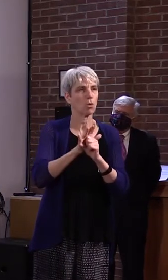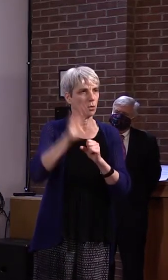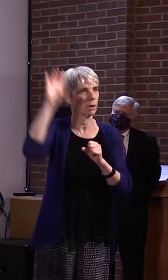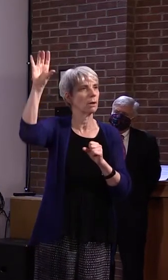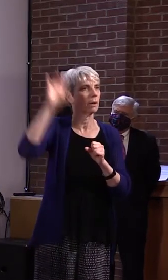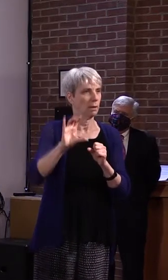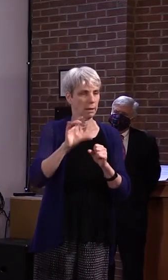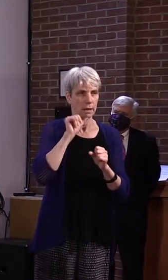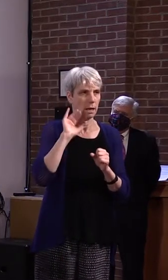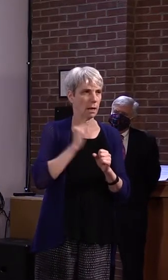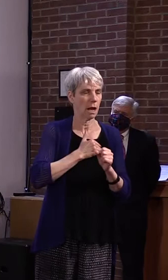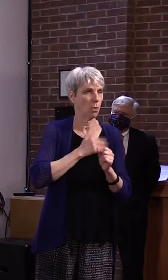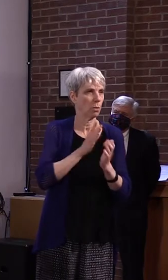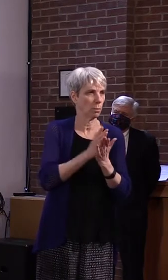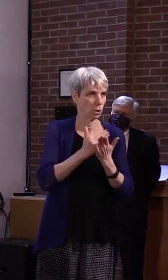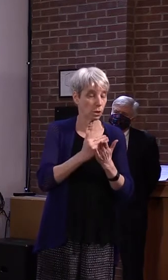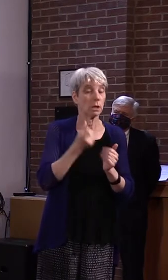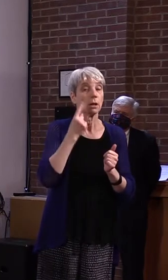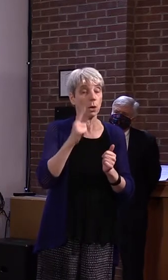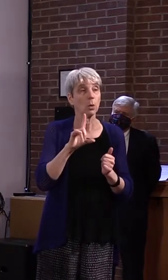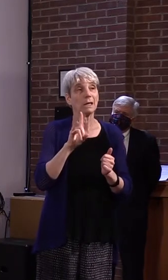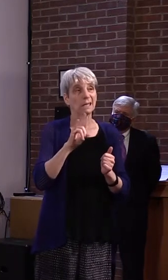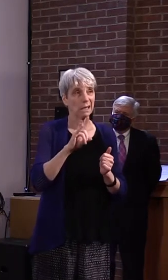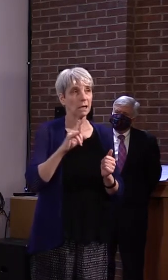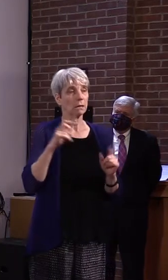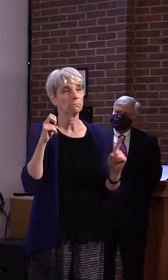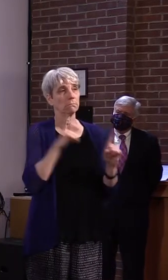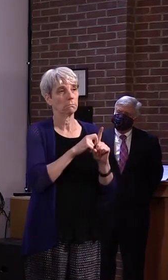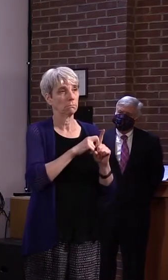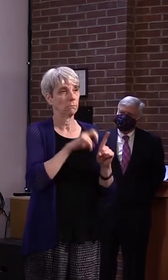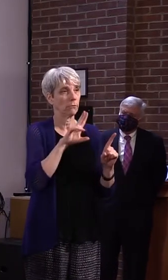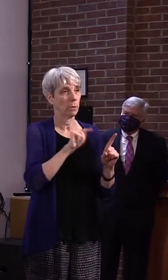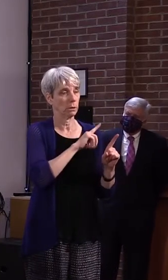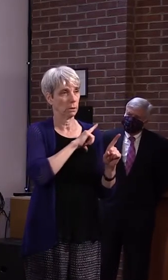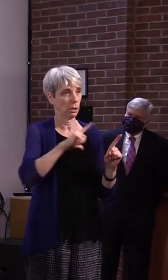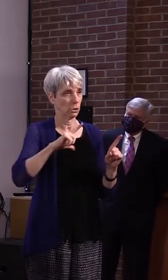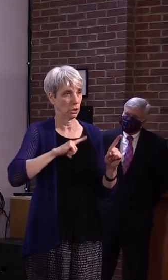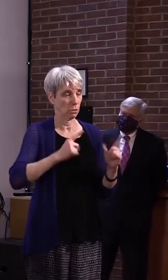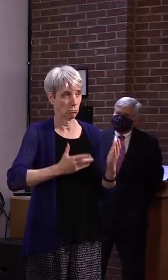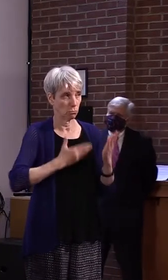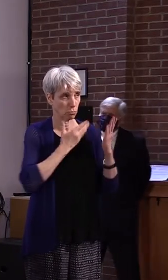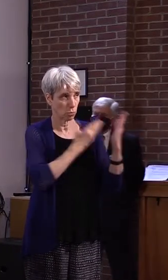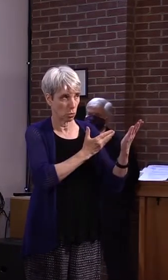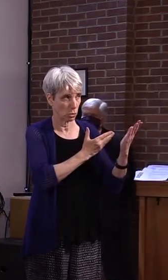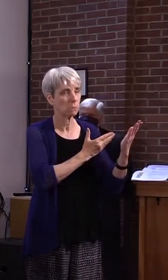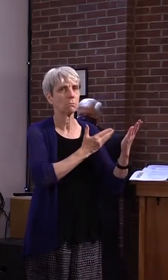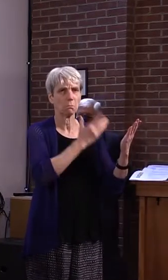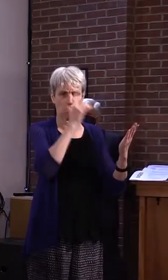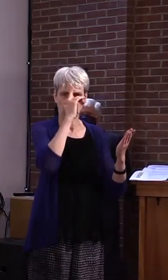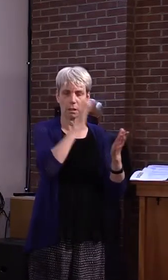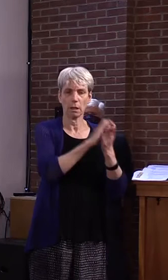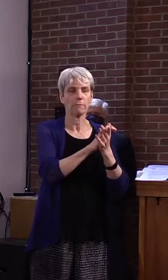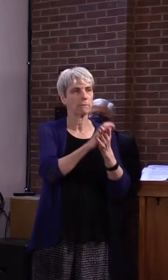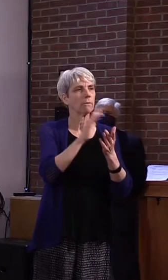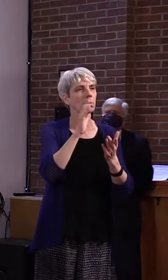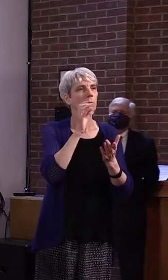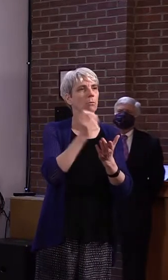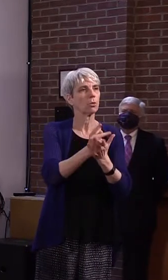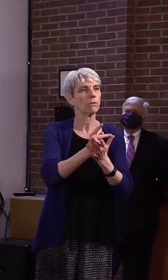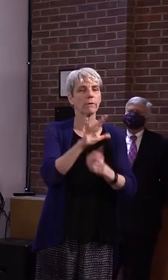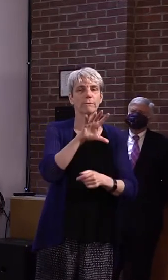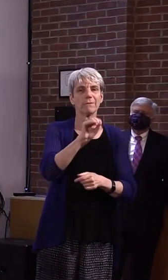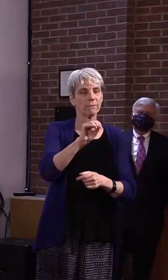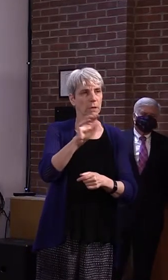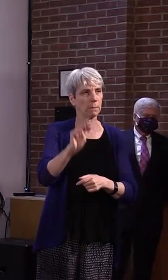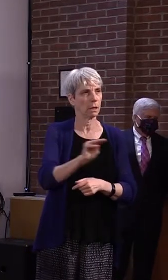certainly, we went to the legislature with a proposal, and it was ultimately, I think, approved. $50 million was the